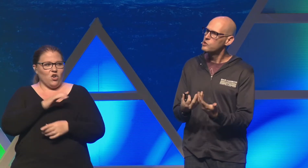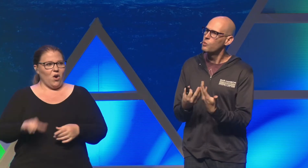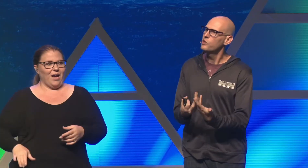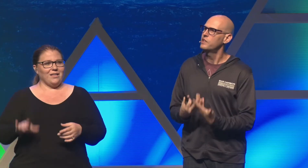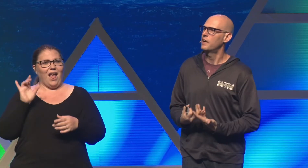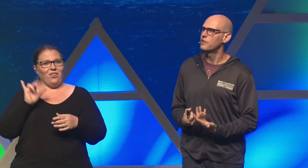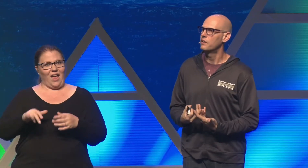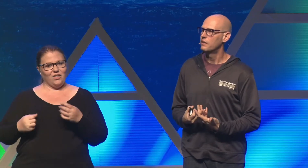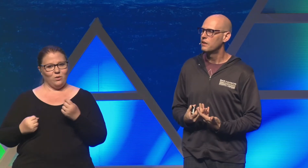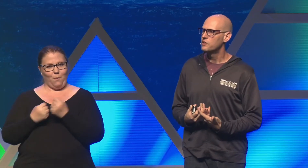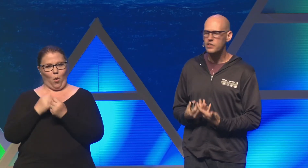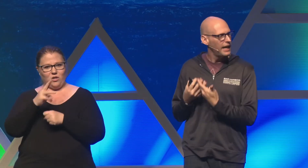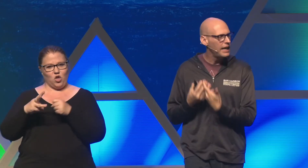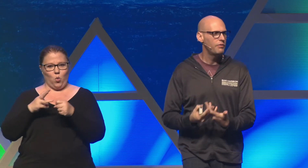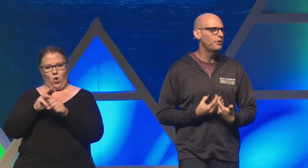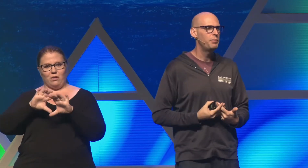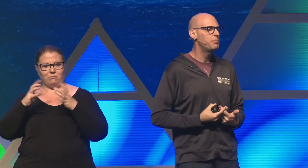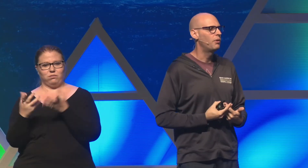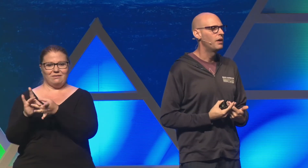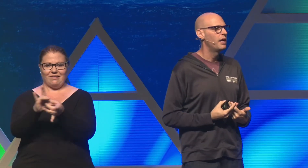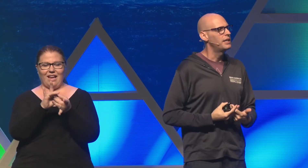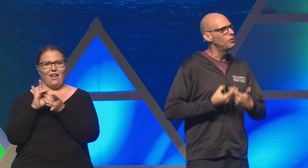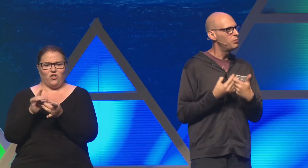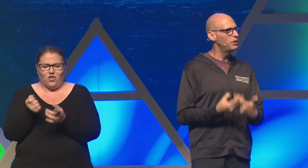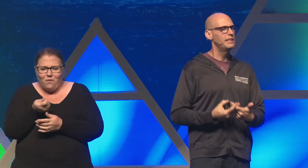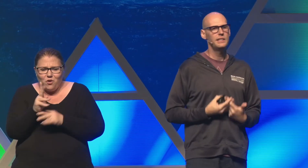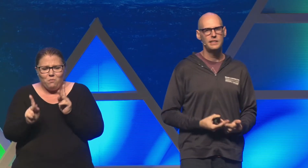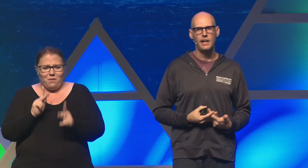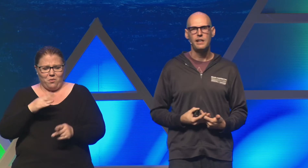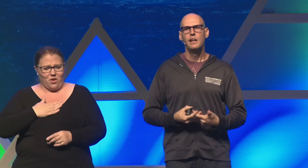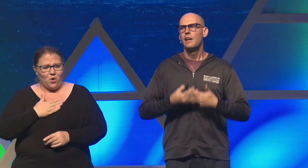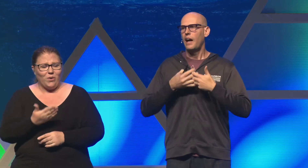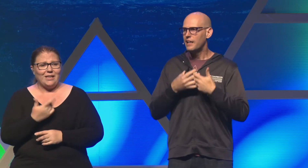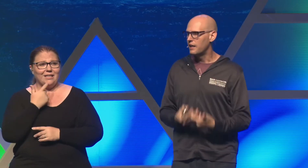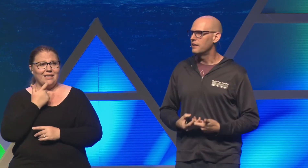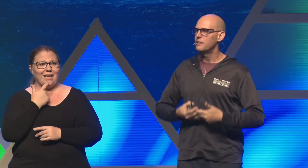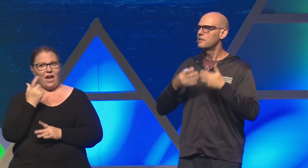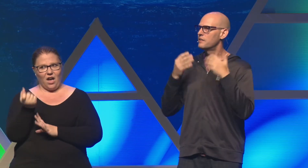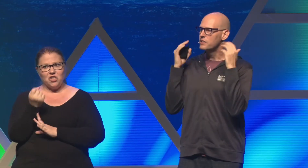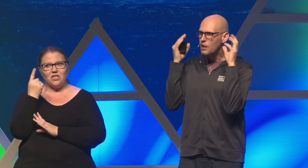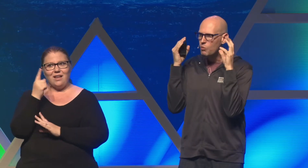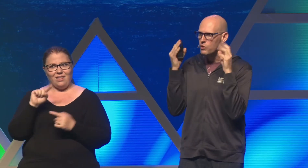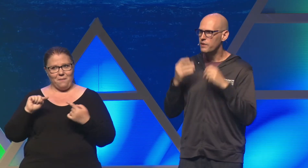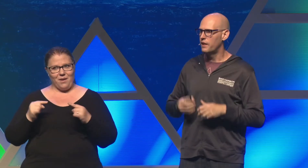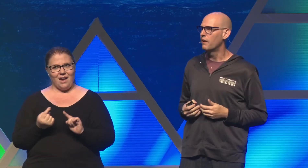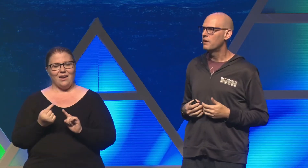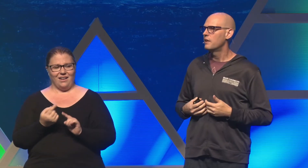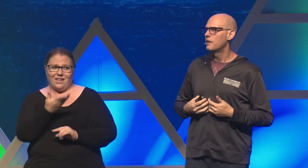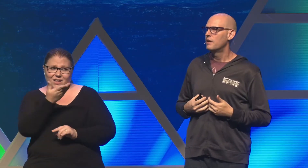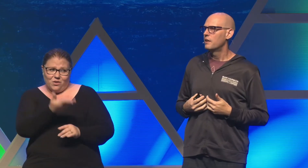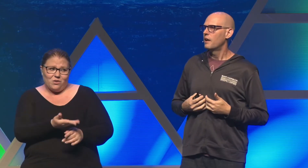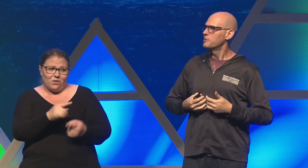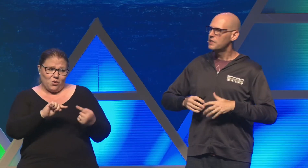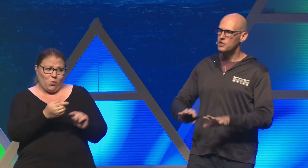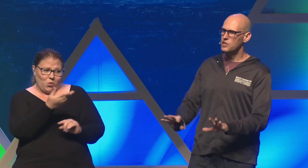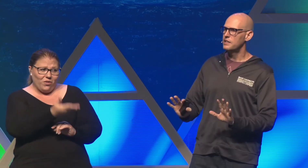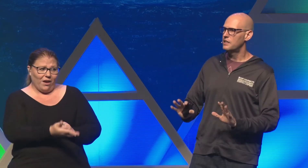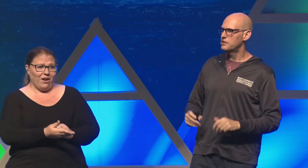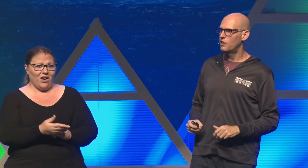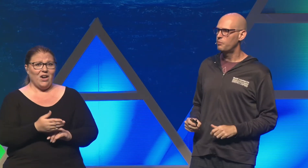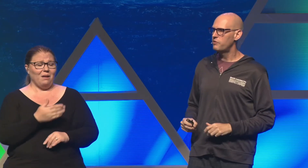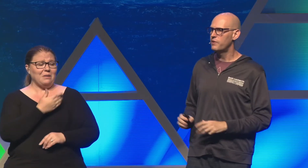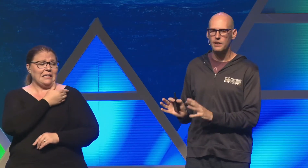holds the world together. Just a handful of people that will be willing to say, I get it. There's some wound there. I'm just going to